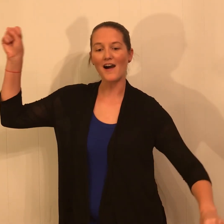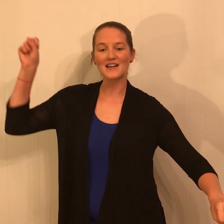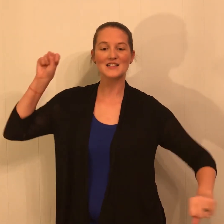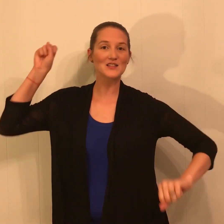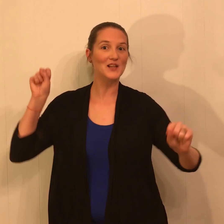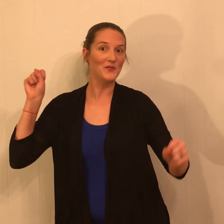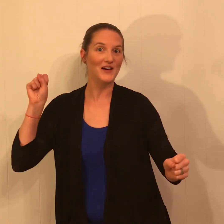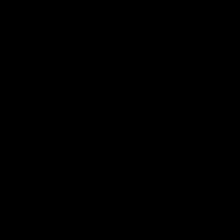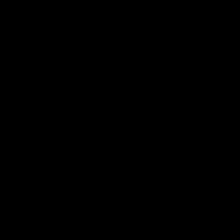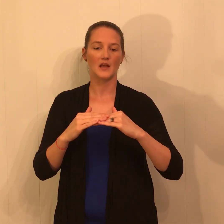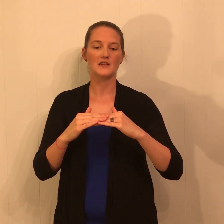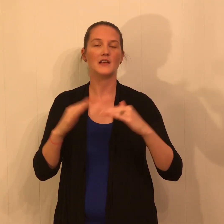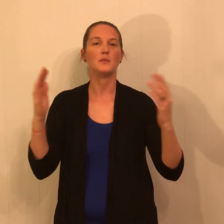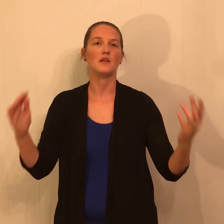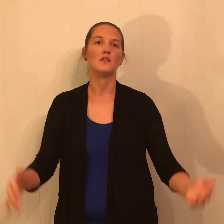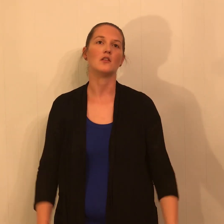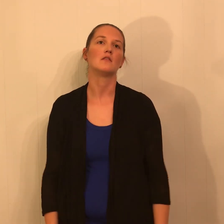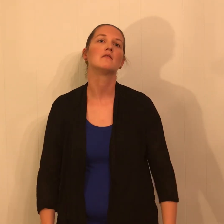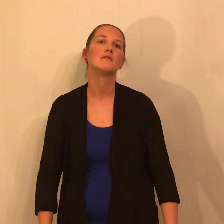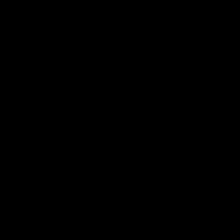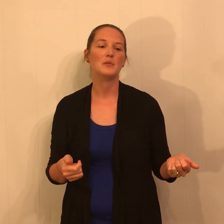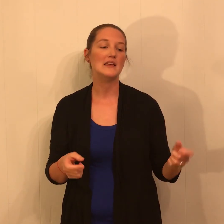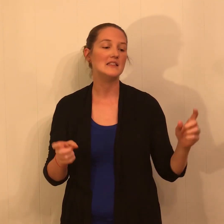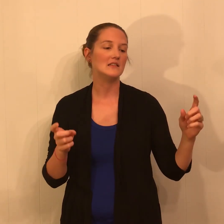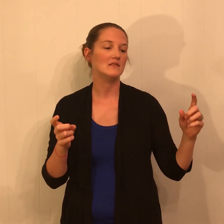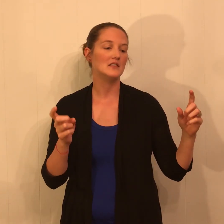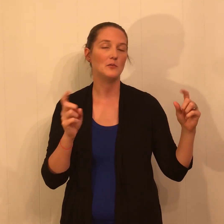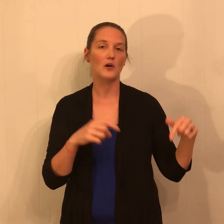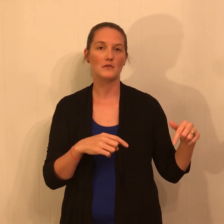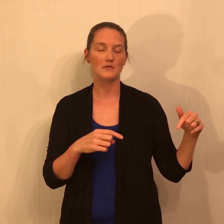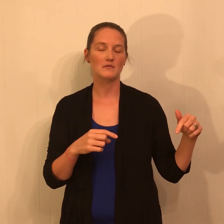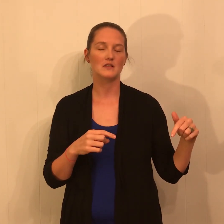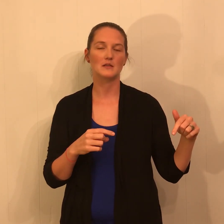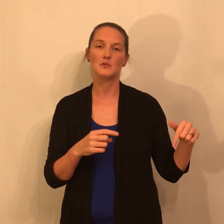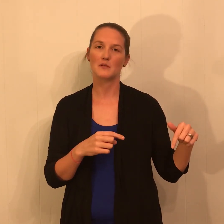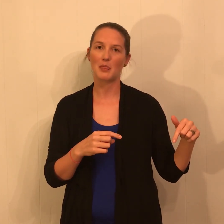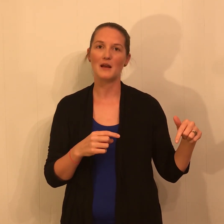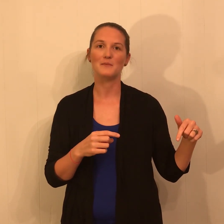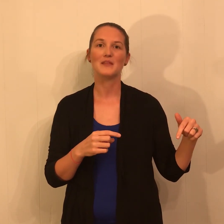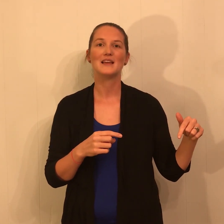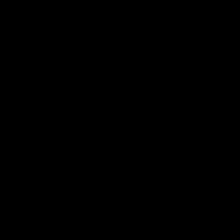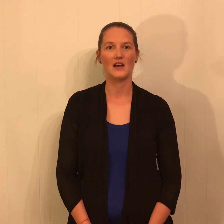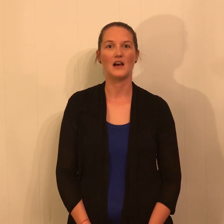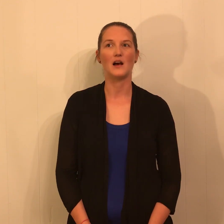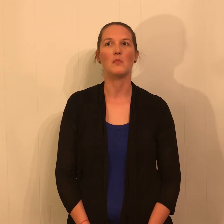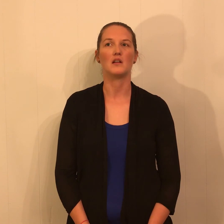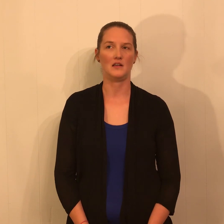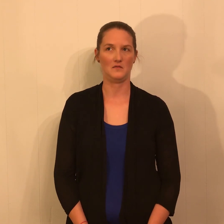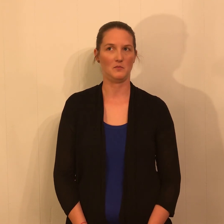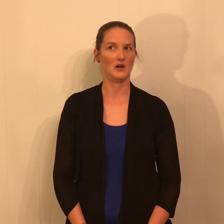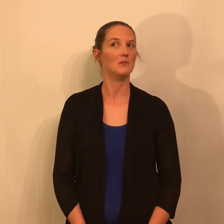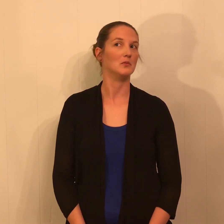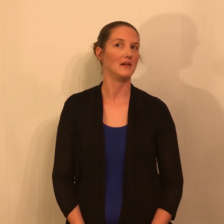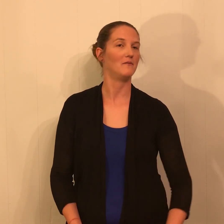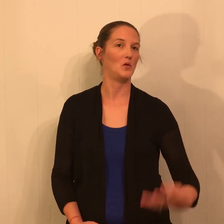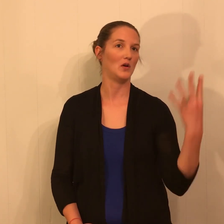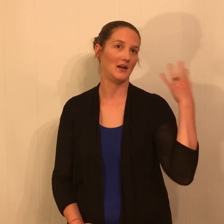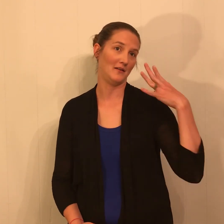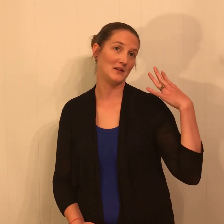they're so fun. I skipped under. Please subscribe. I'm going to give it probably a 4 count because I